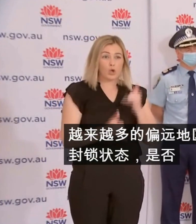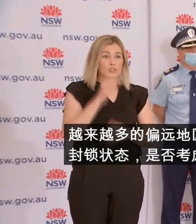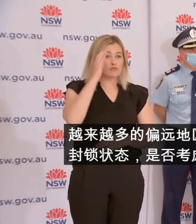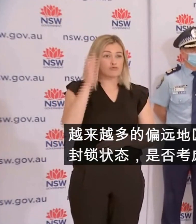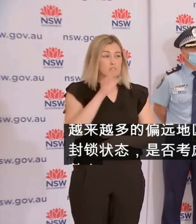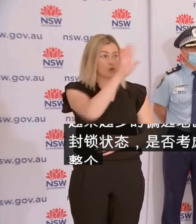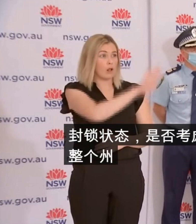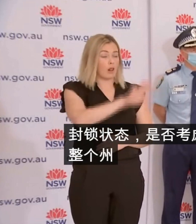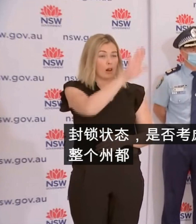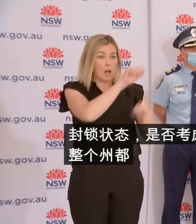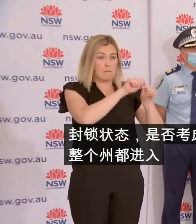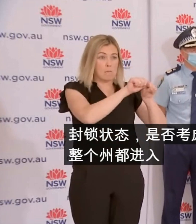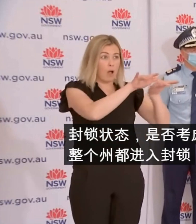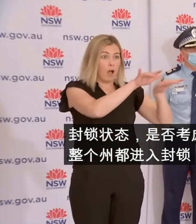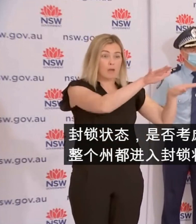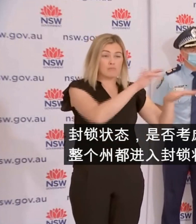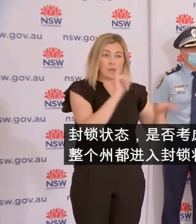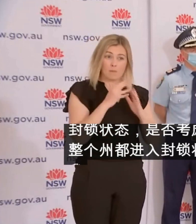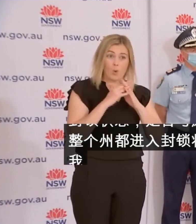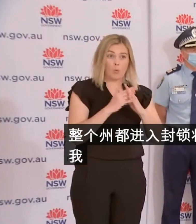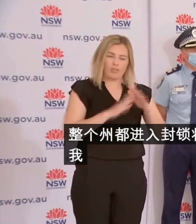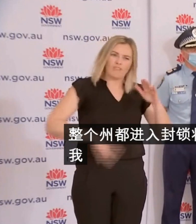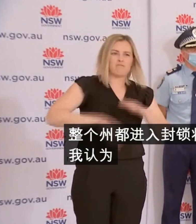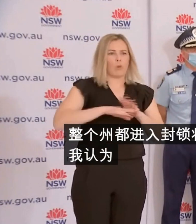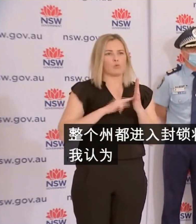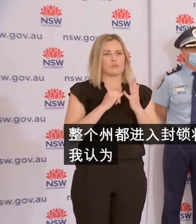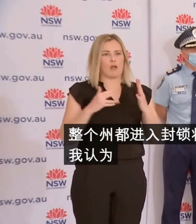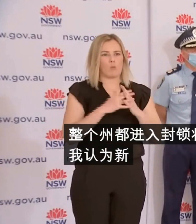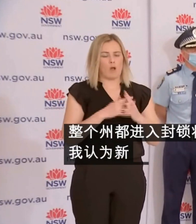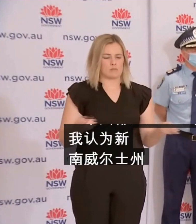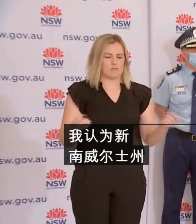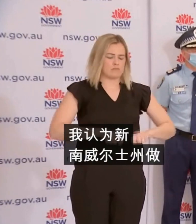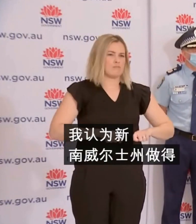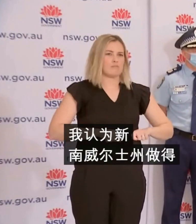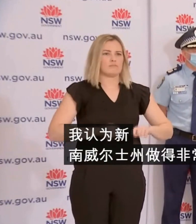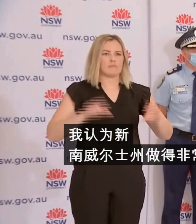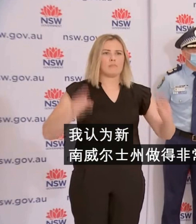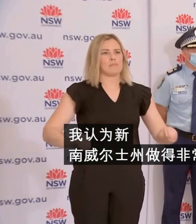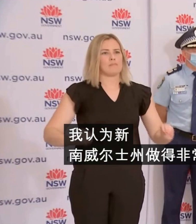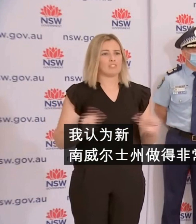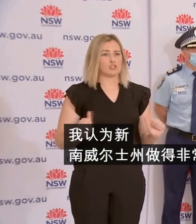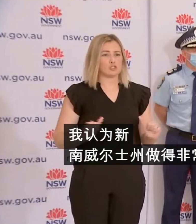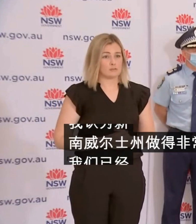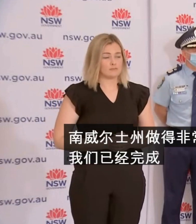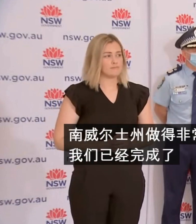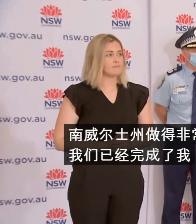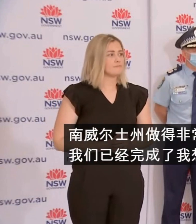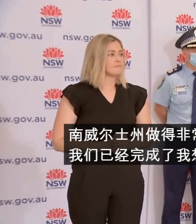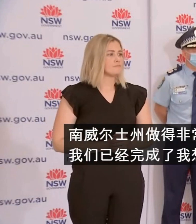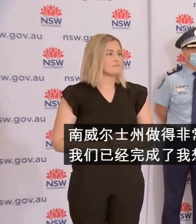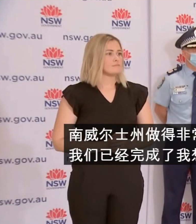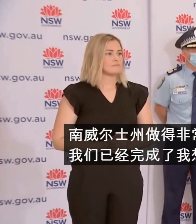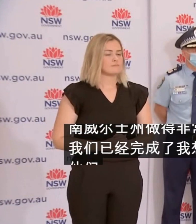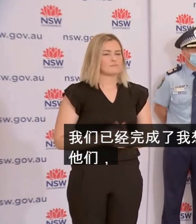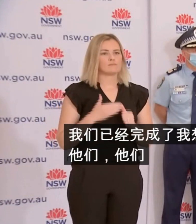there consideration for the whole states to go into lockdown? Oh, look, I think the one thing New South Wales has done extremely well, we've done,